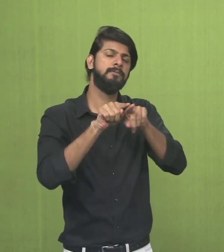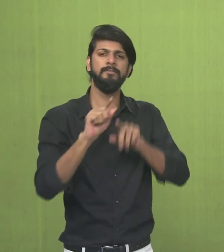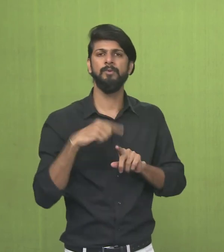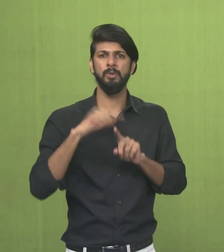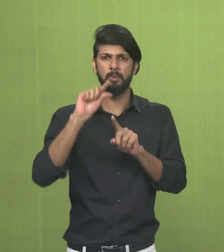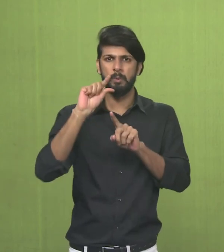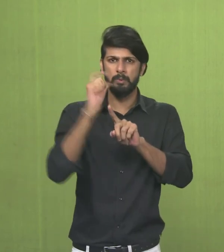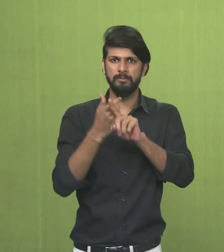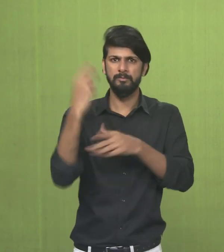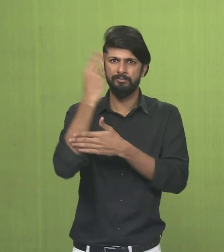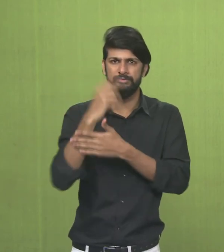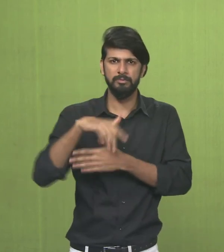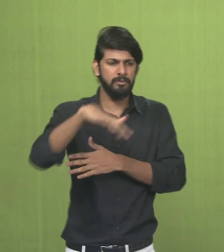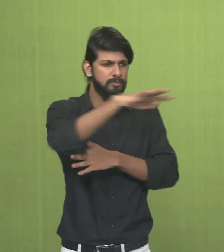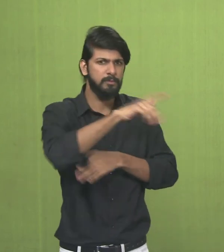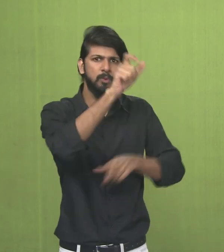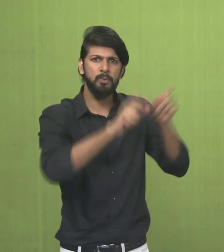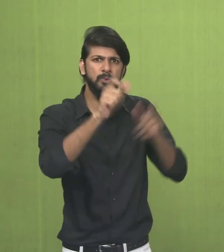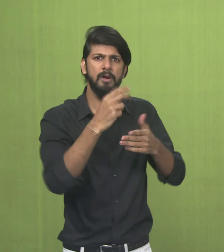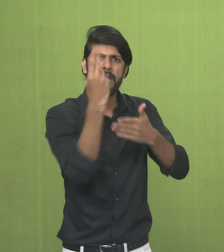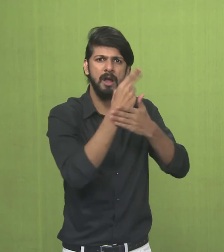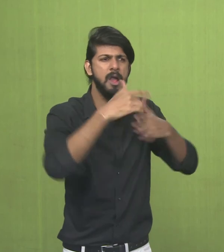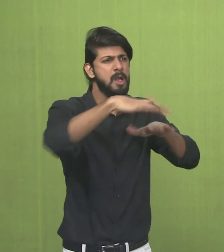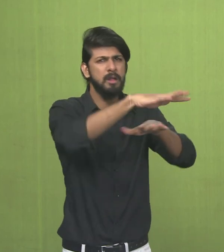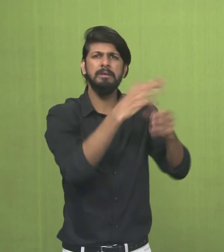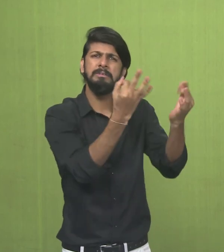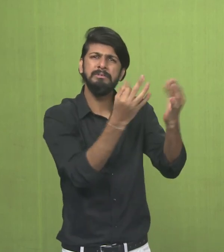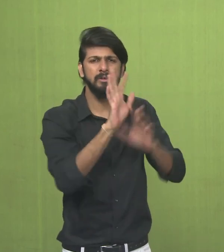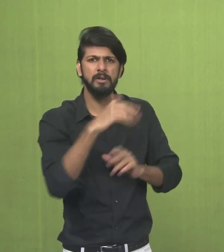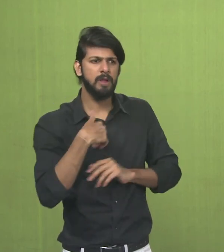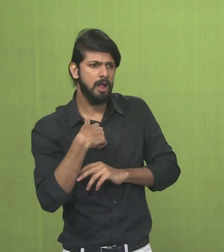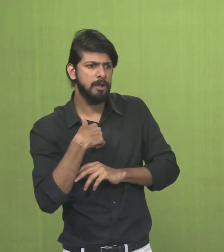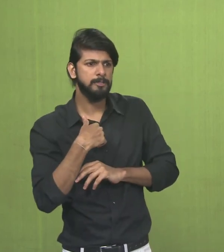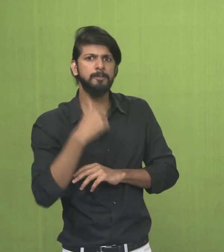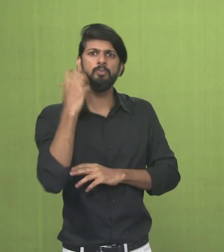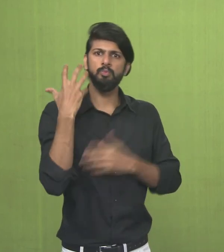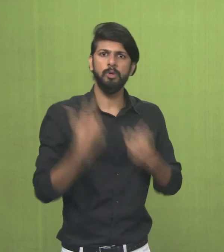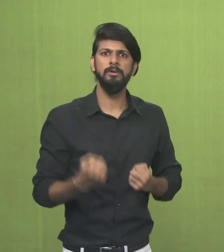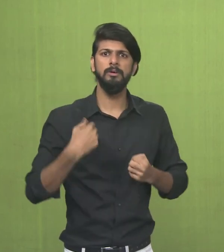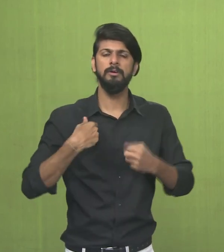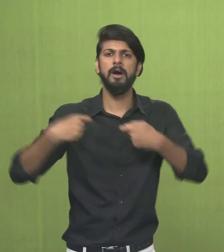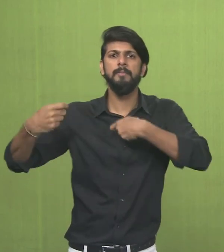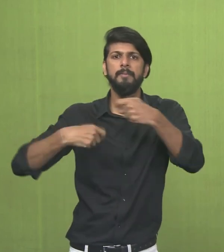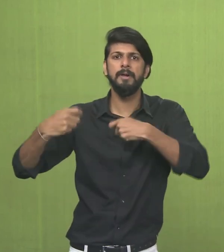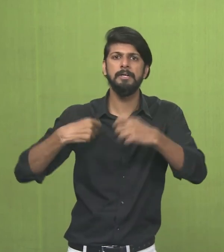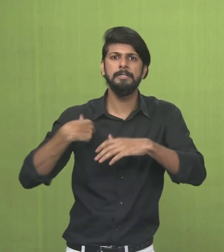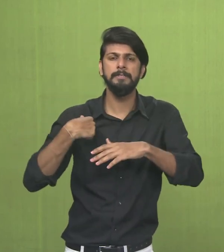The two meanings of carve. The first is to carve something, as in use